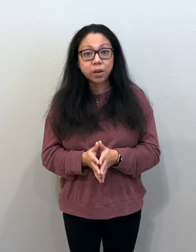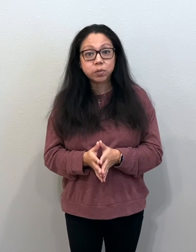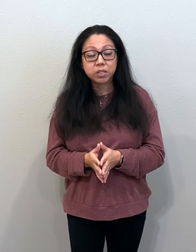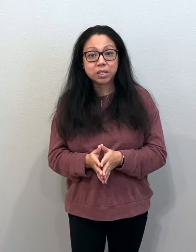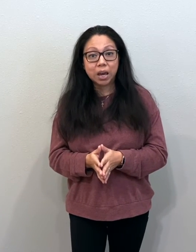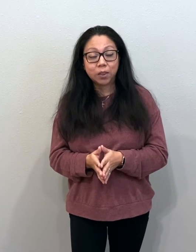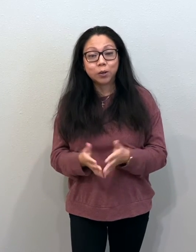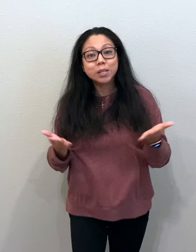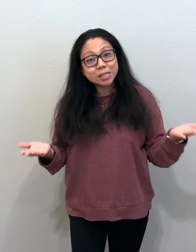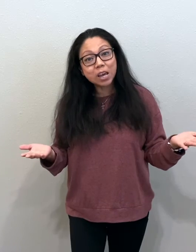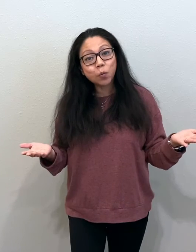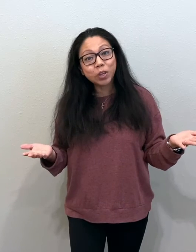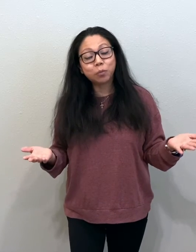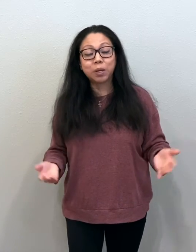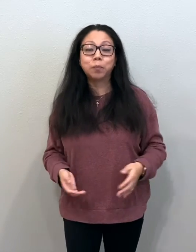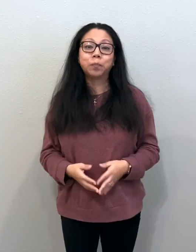Me" together. Sing with me.